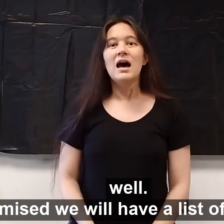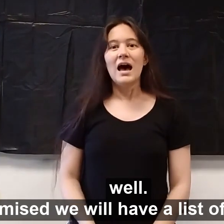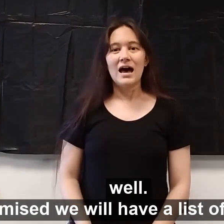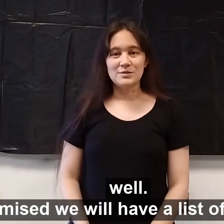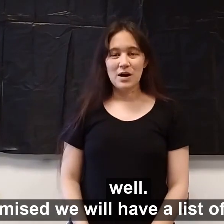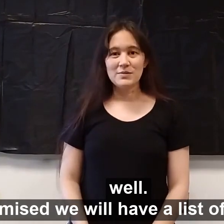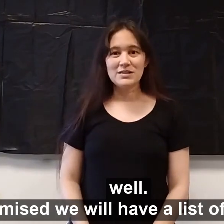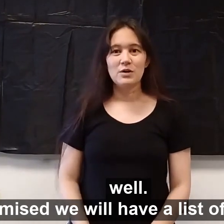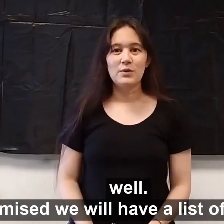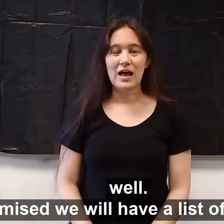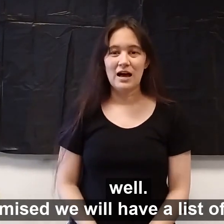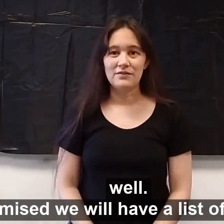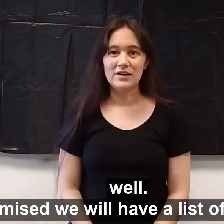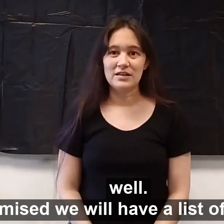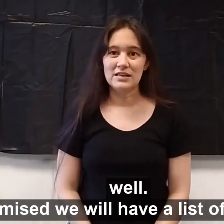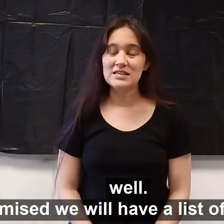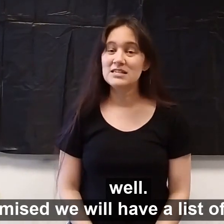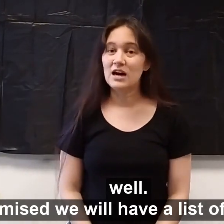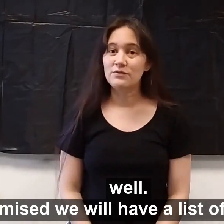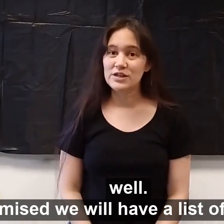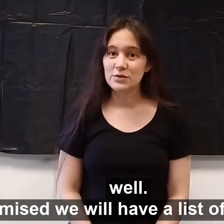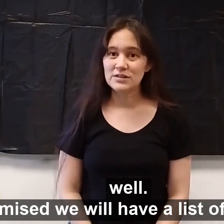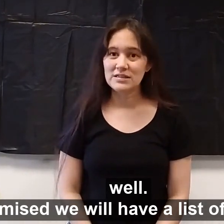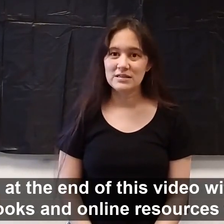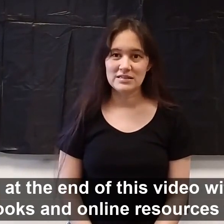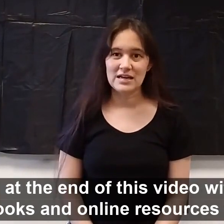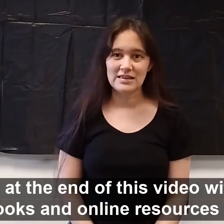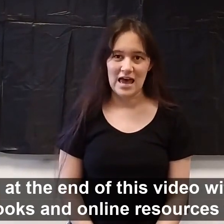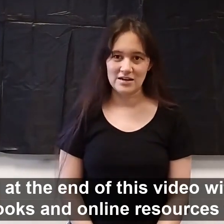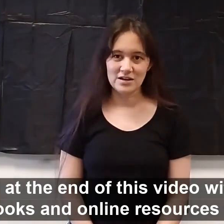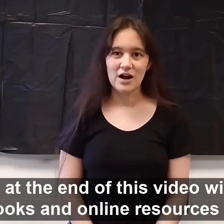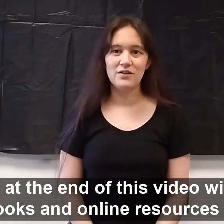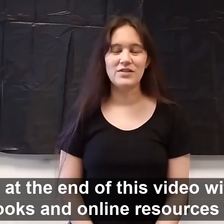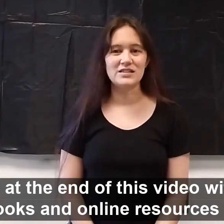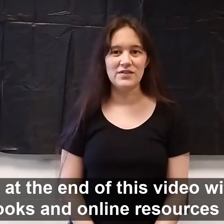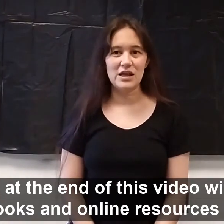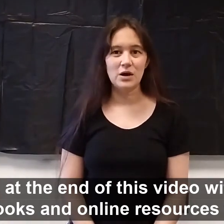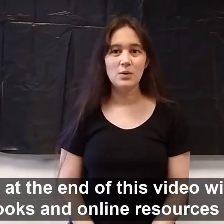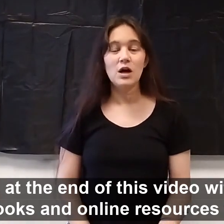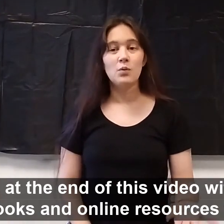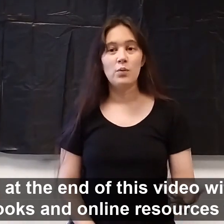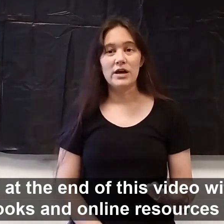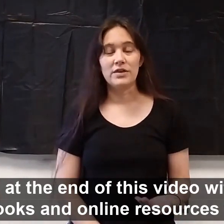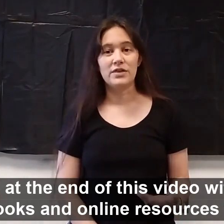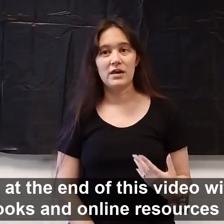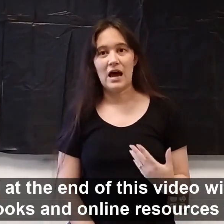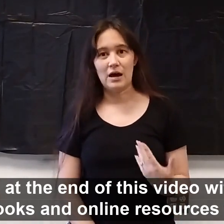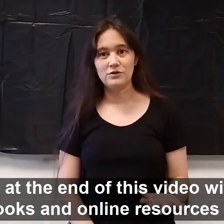As promised, we will have a list of resources listed at the end of this video with how to